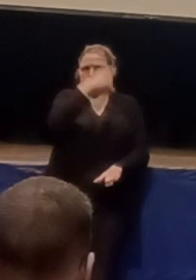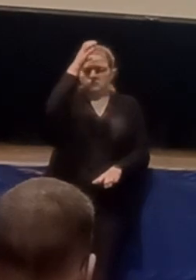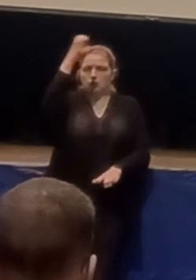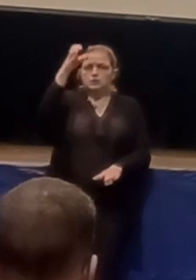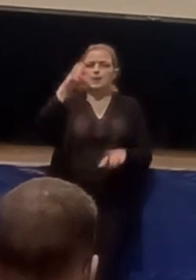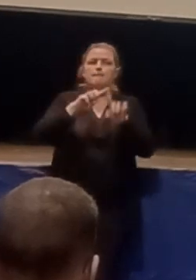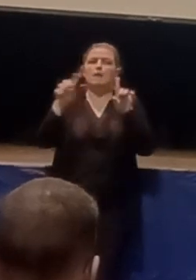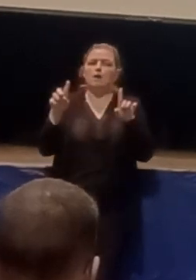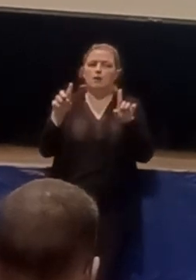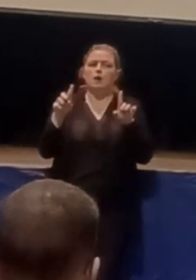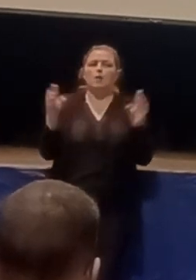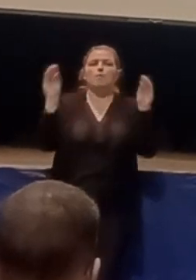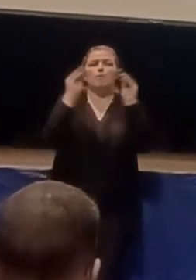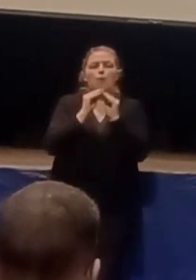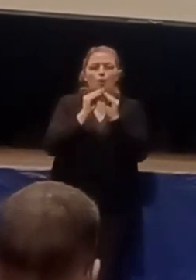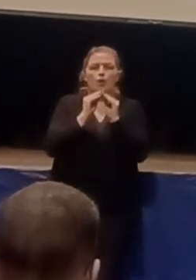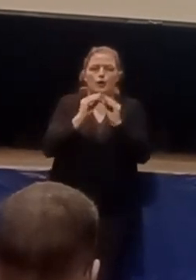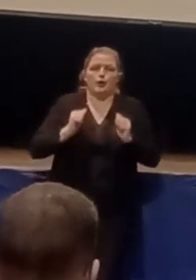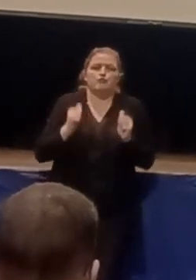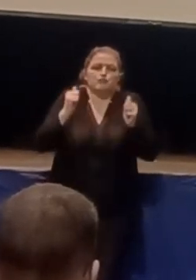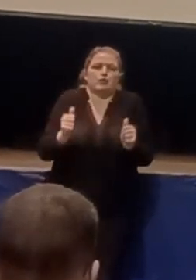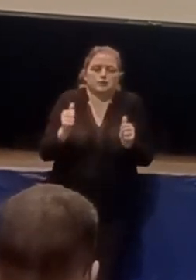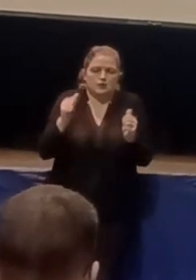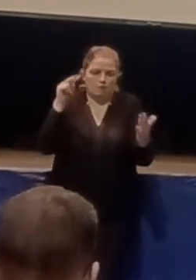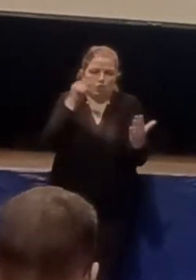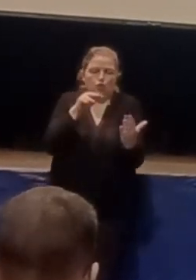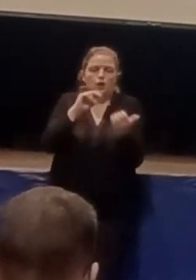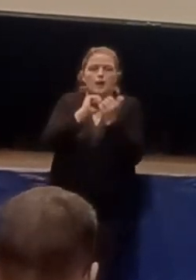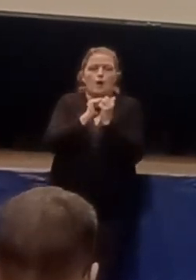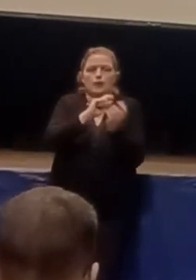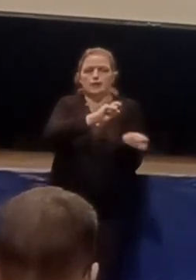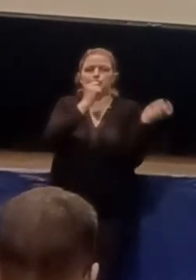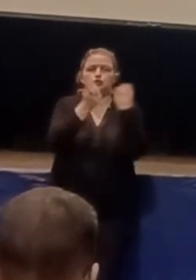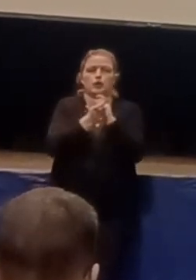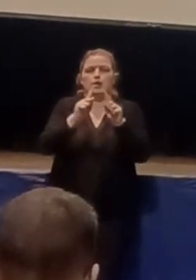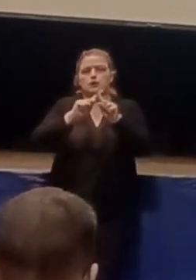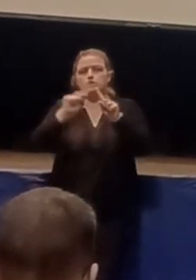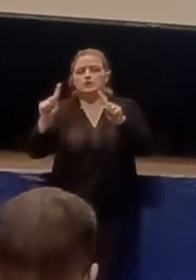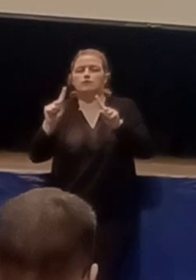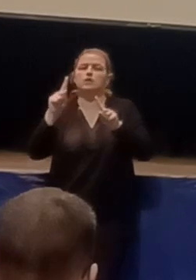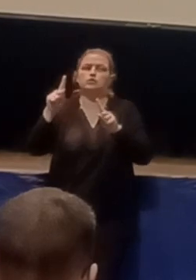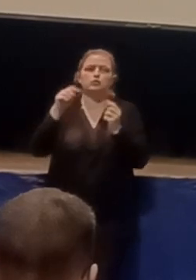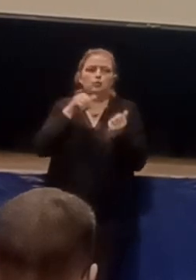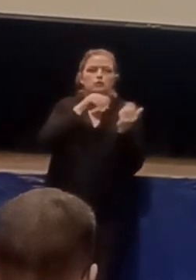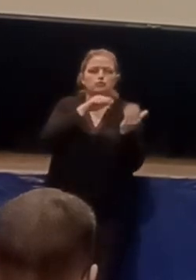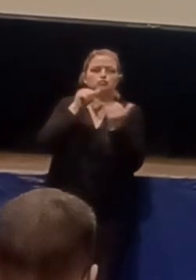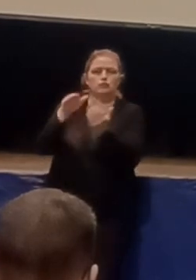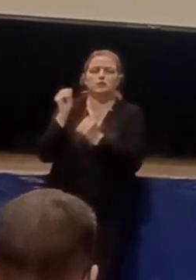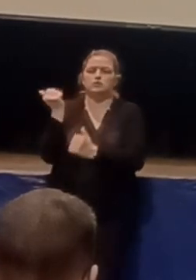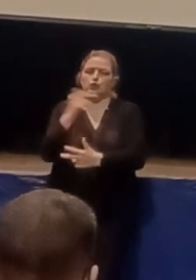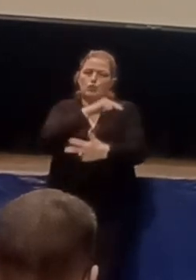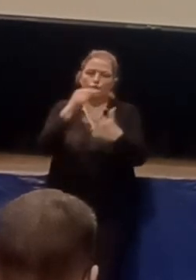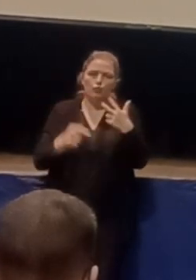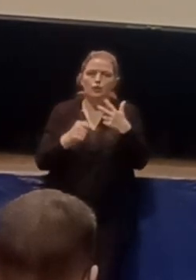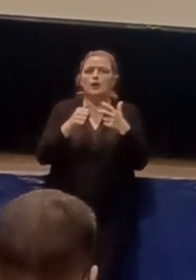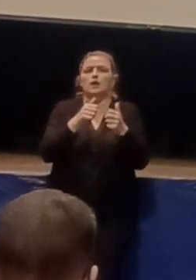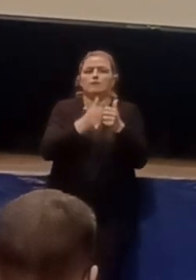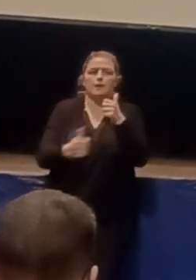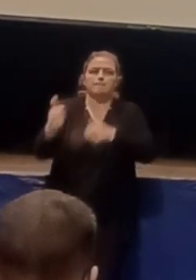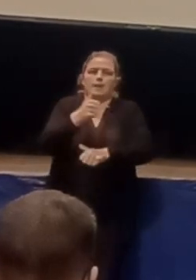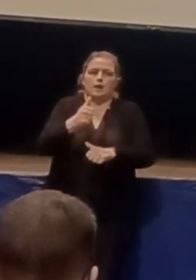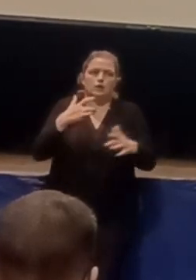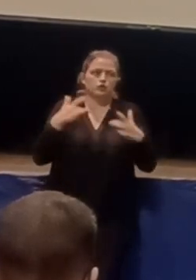but a more aggressive look at what we can do differently to address all three of the major concerns that we